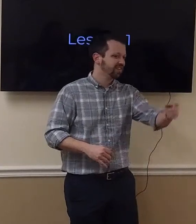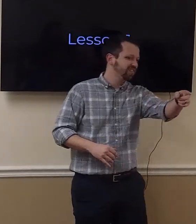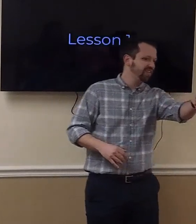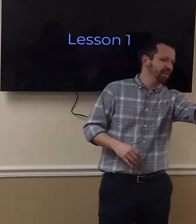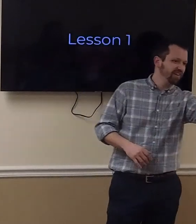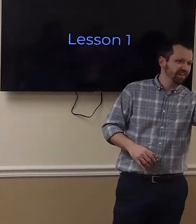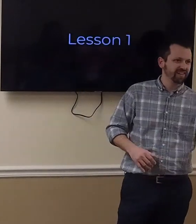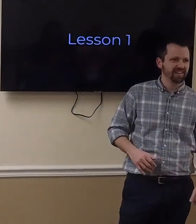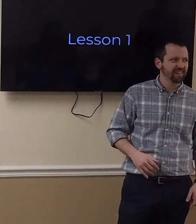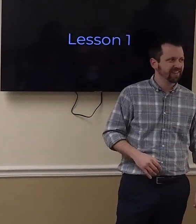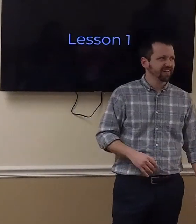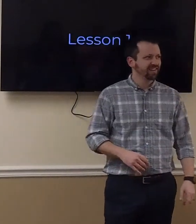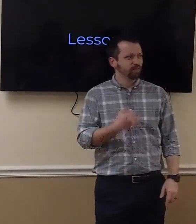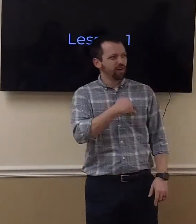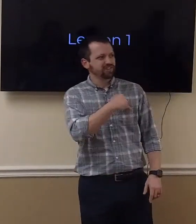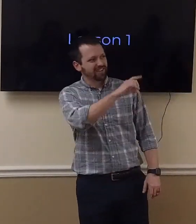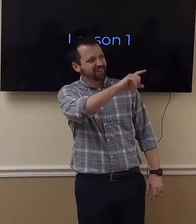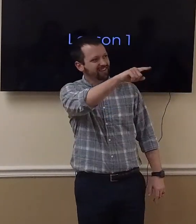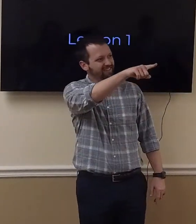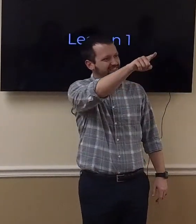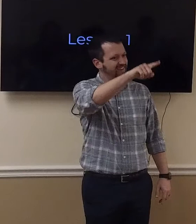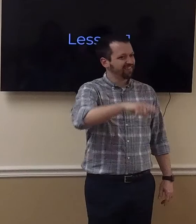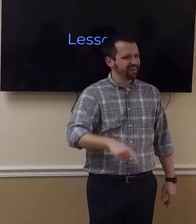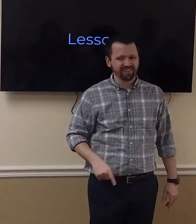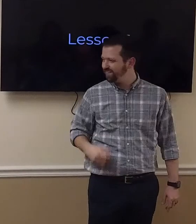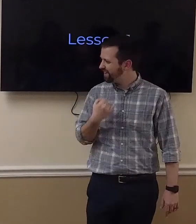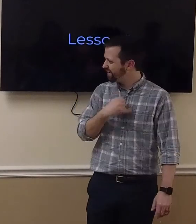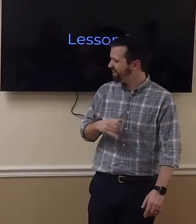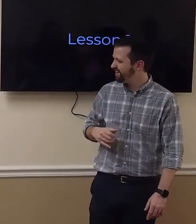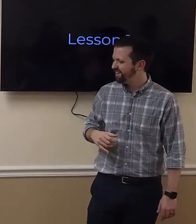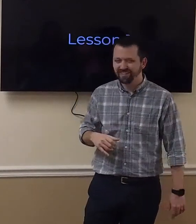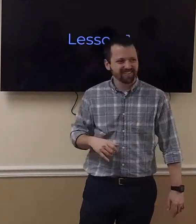There's Steve right there. And Juan just like sleeping away now. So,